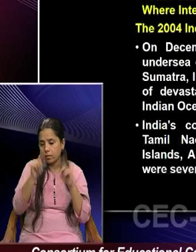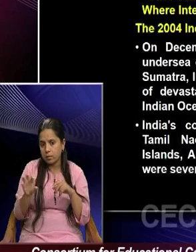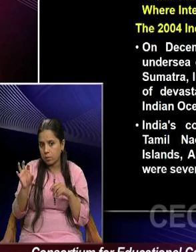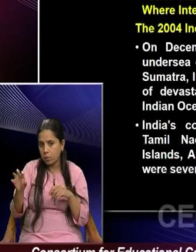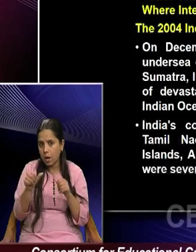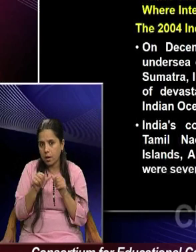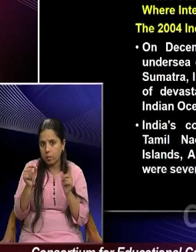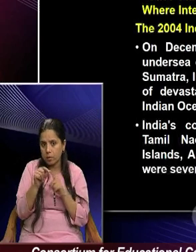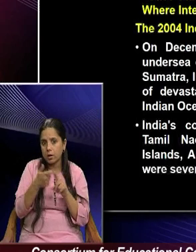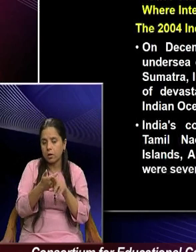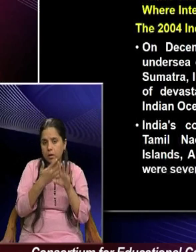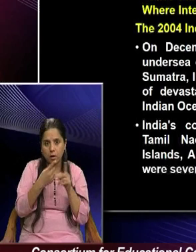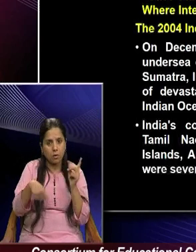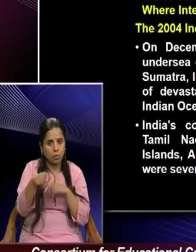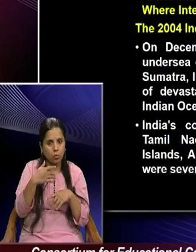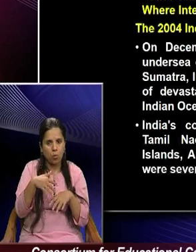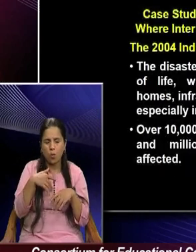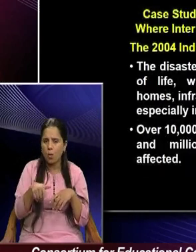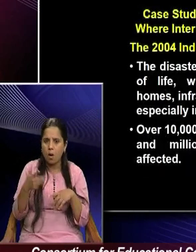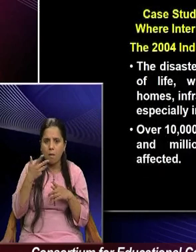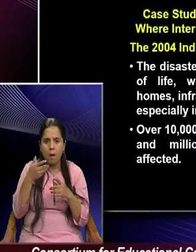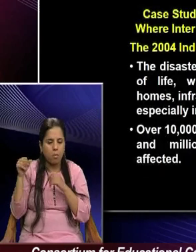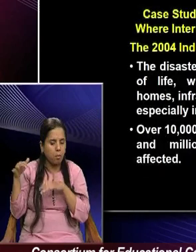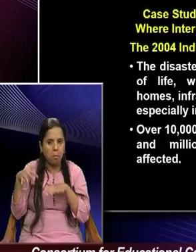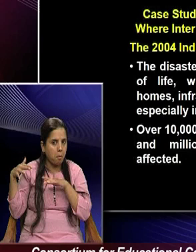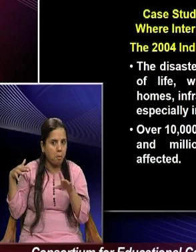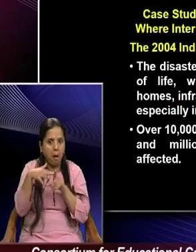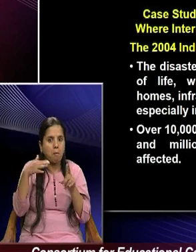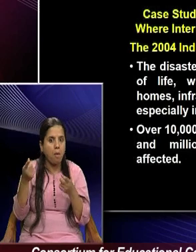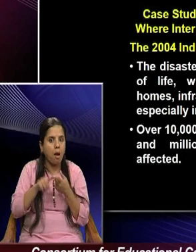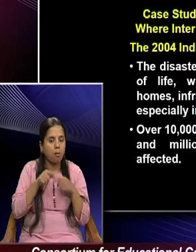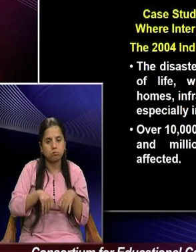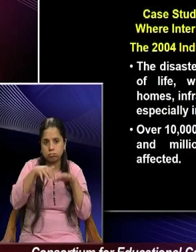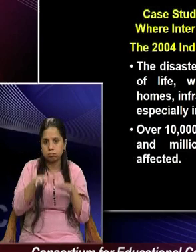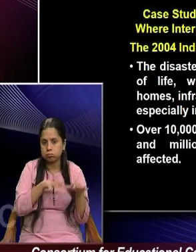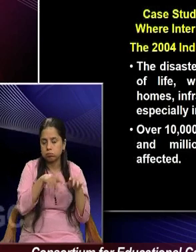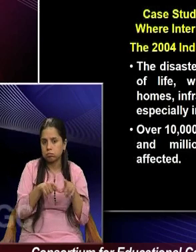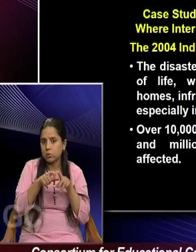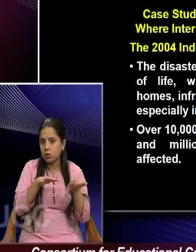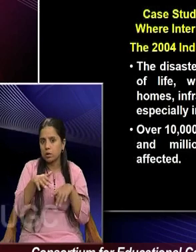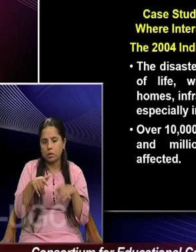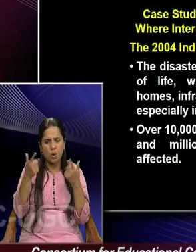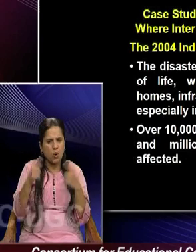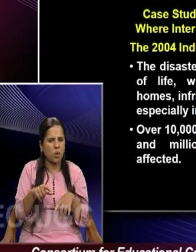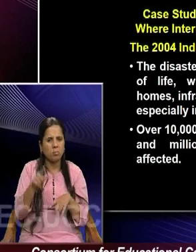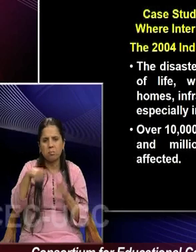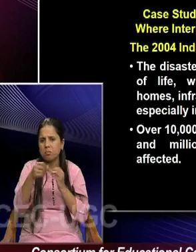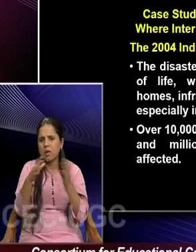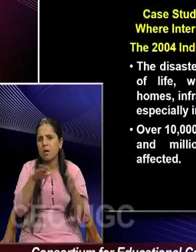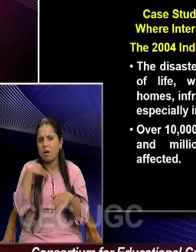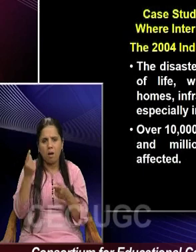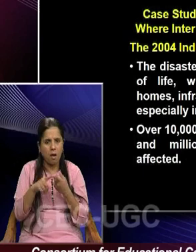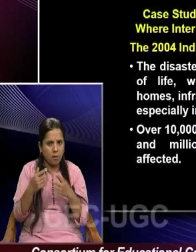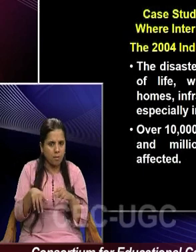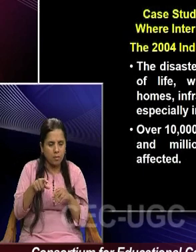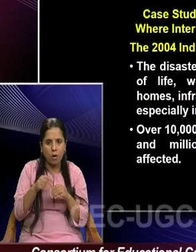and Kerala, were severely hit. The disaster resulted in immense loss of life, widespread